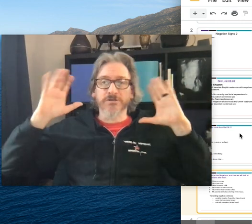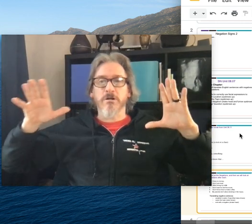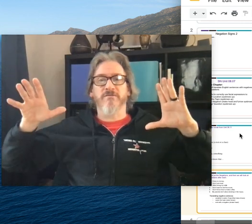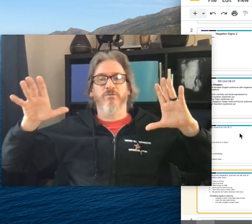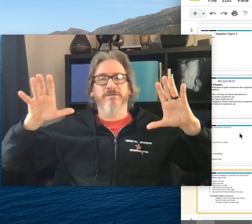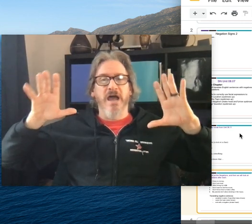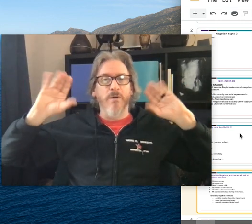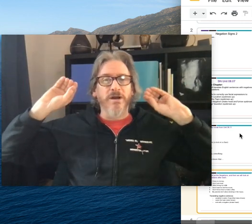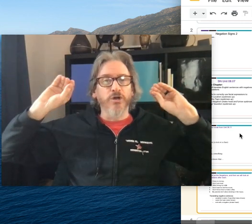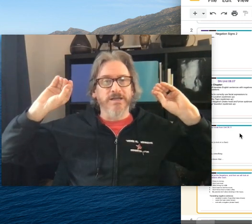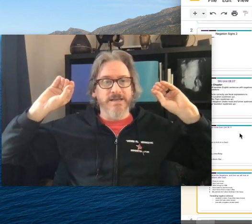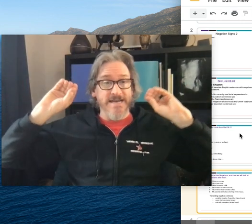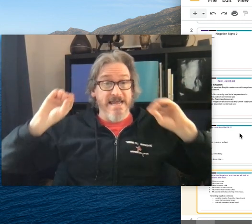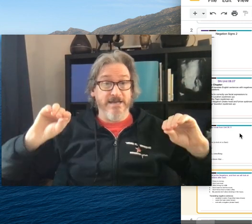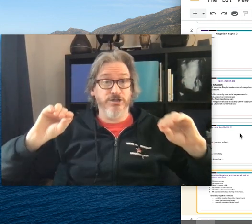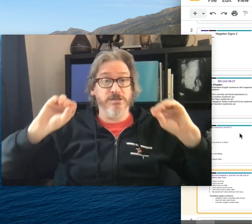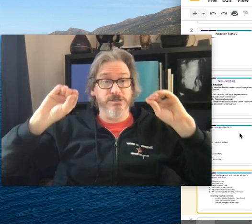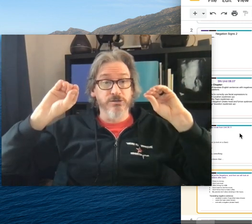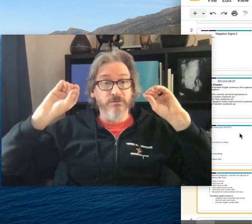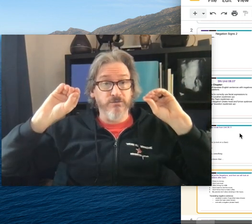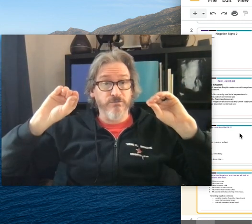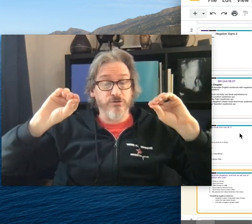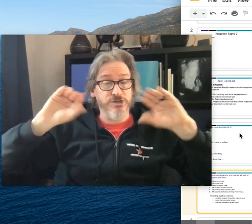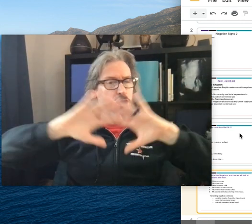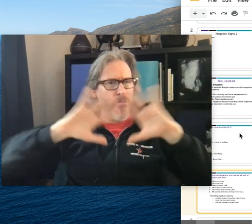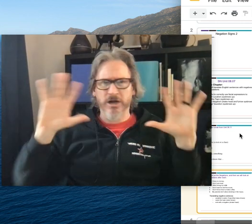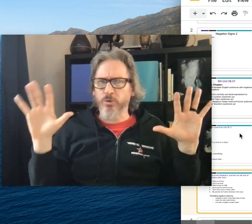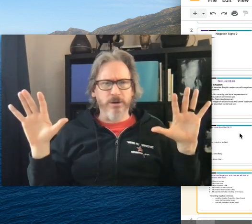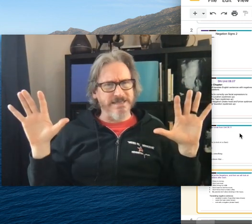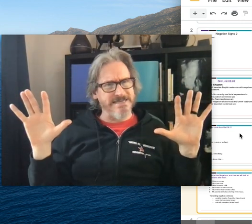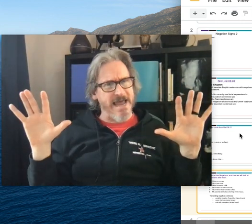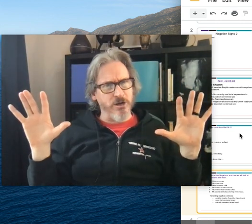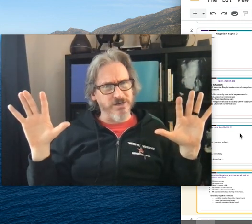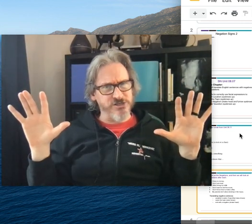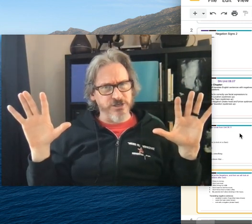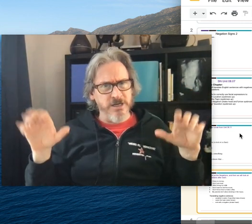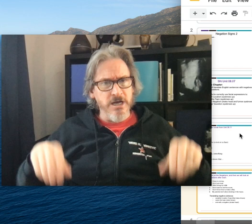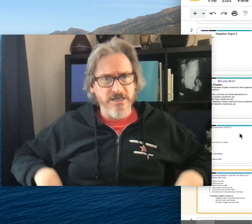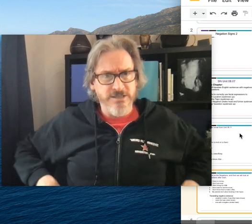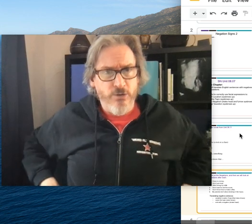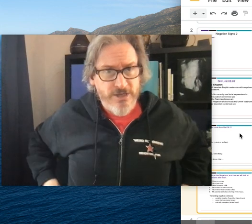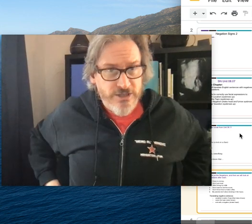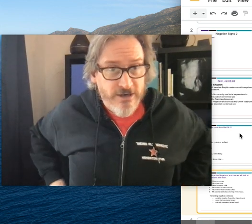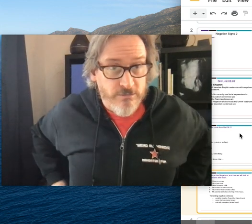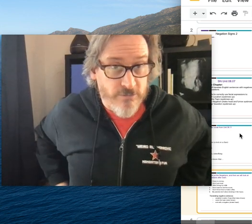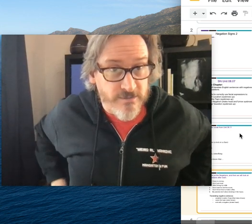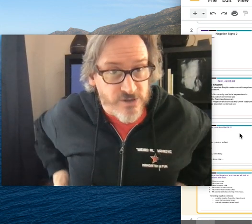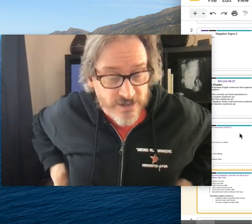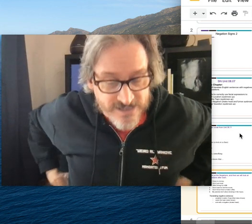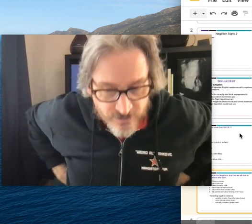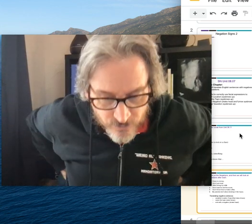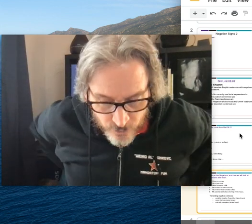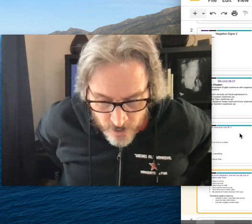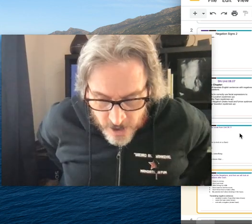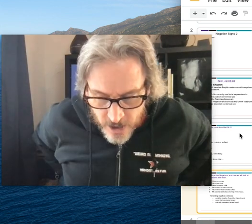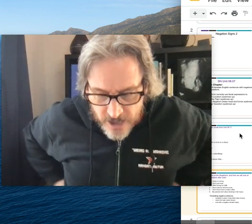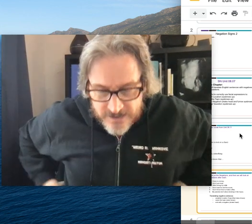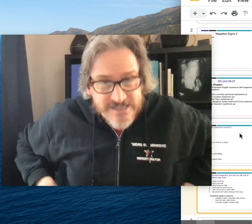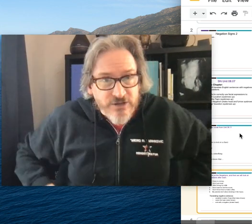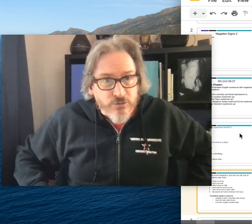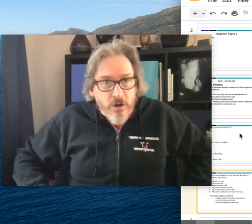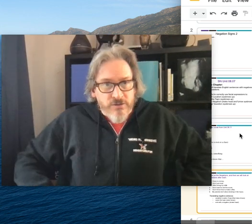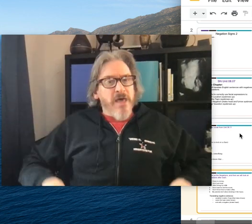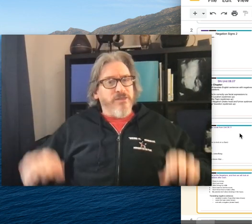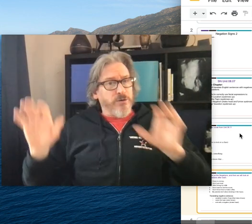So to start off with, I want to look at the negations first. We're not going to worry about the tag question until much later, right? So let's get through